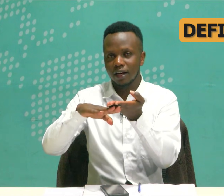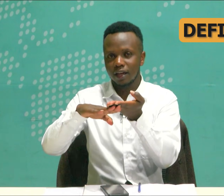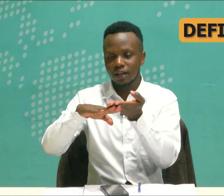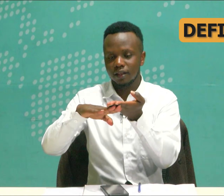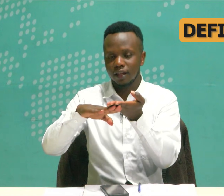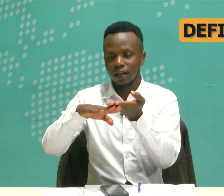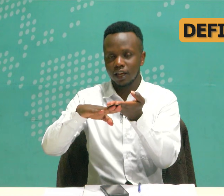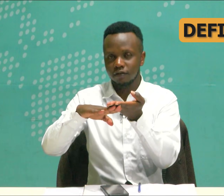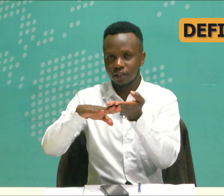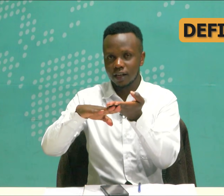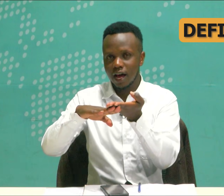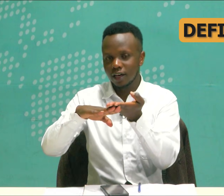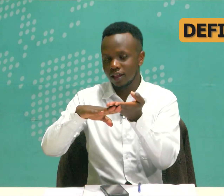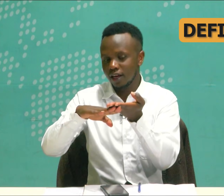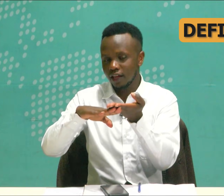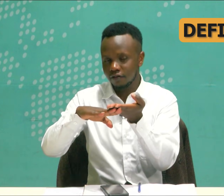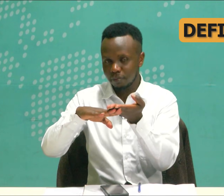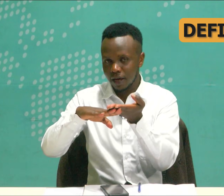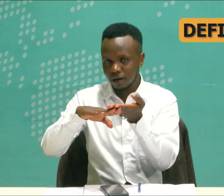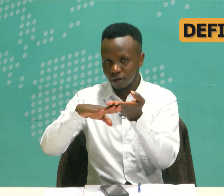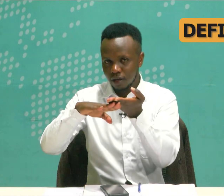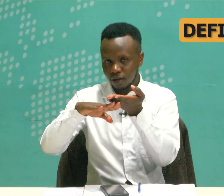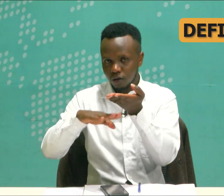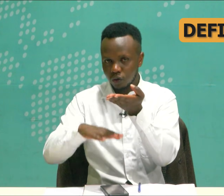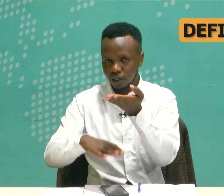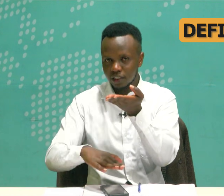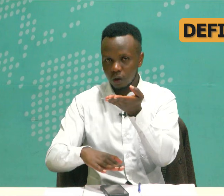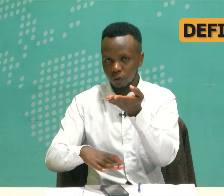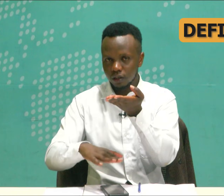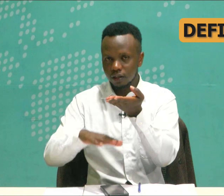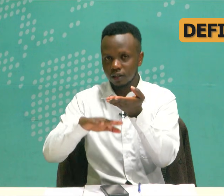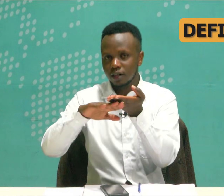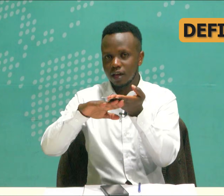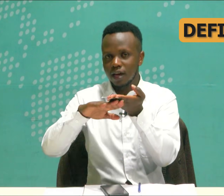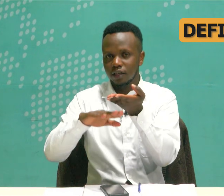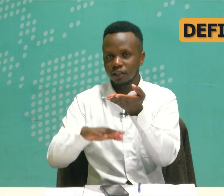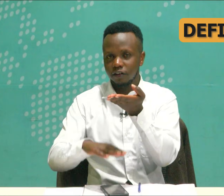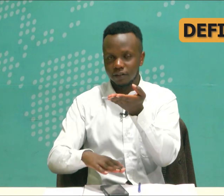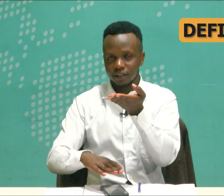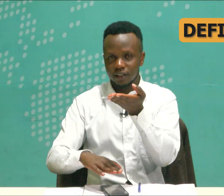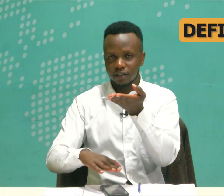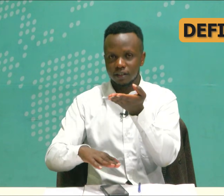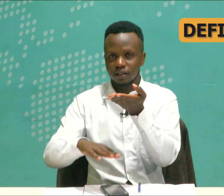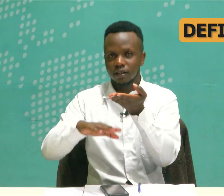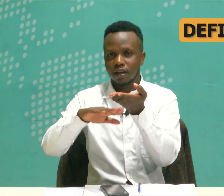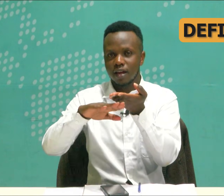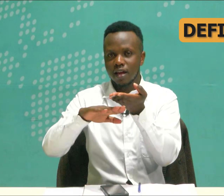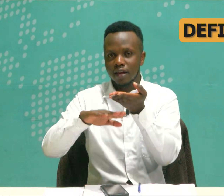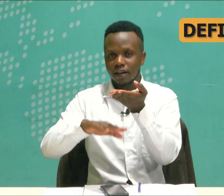the left palm going down. Deficit.